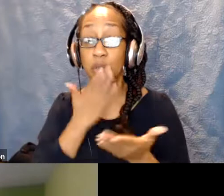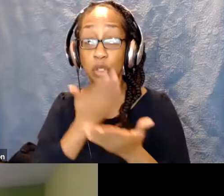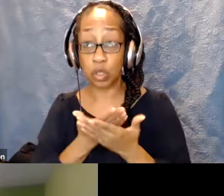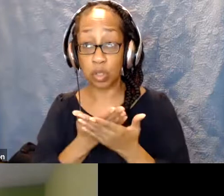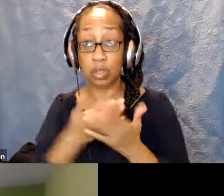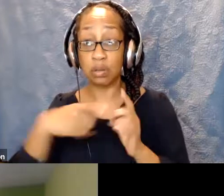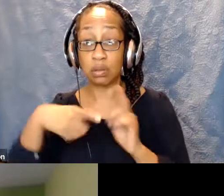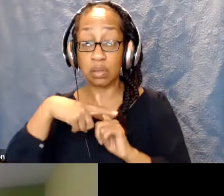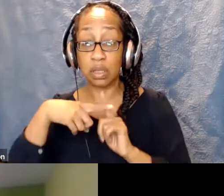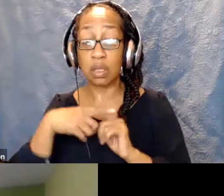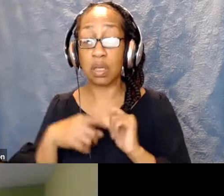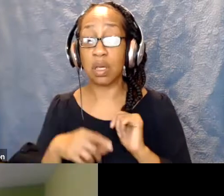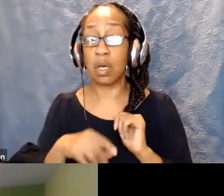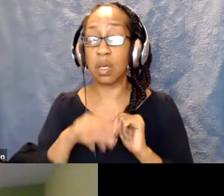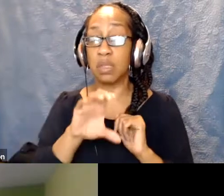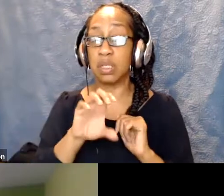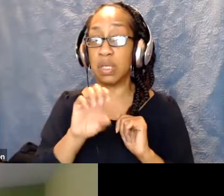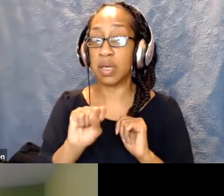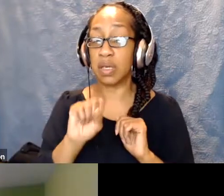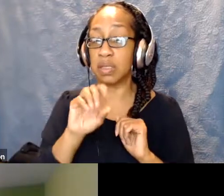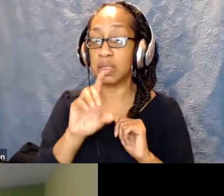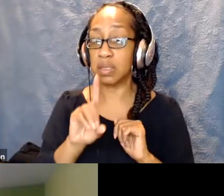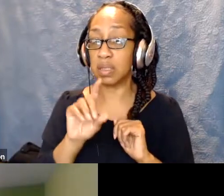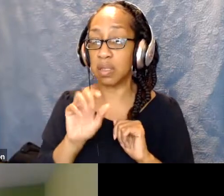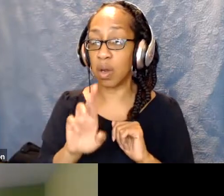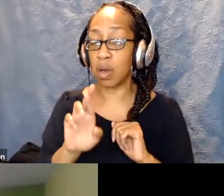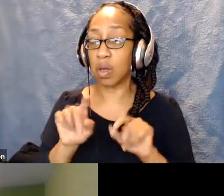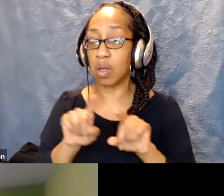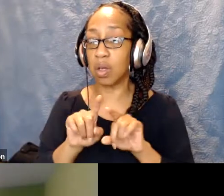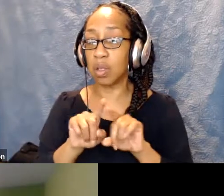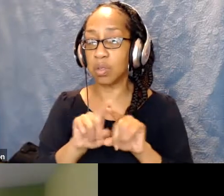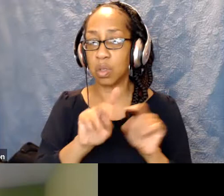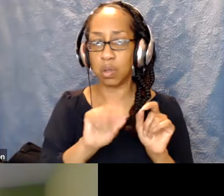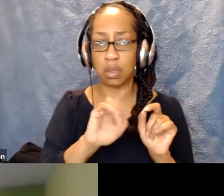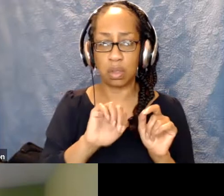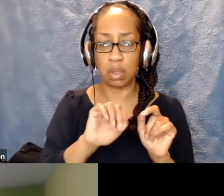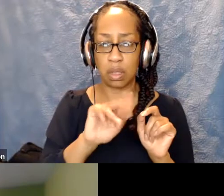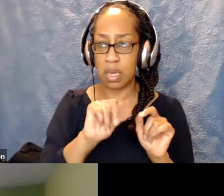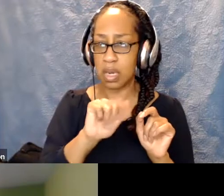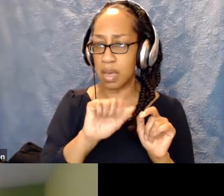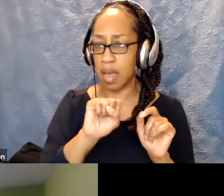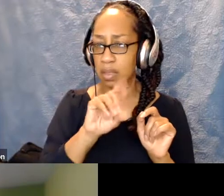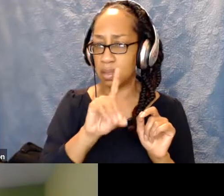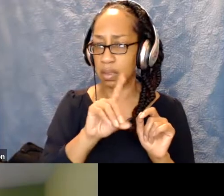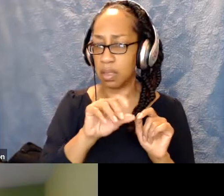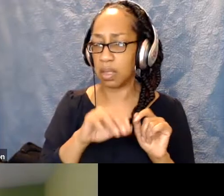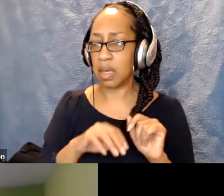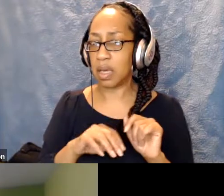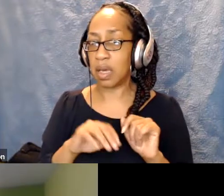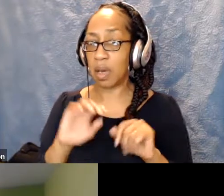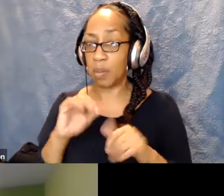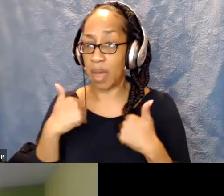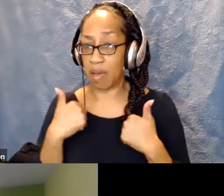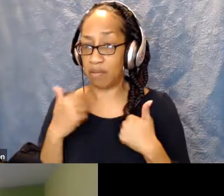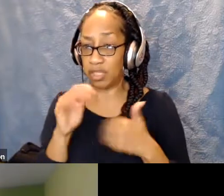NASD and CSAVR have adopted strategic plans together and are collaborating on meeting shared goals